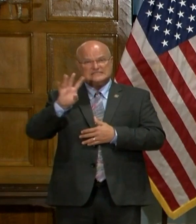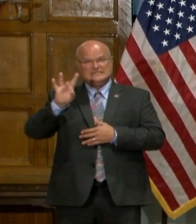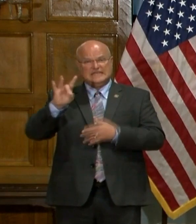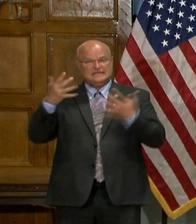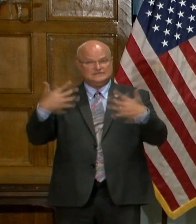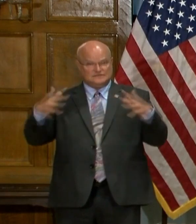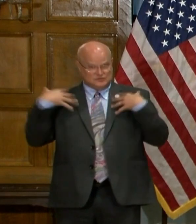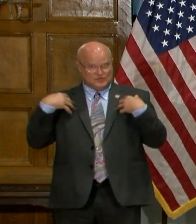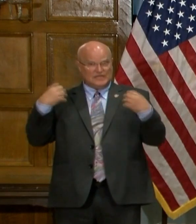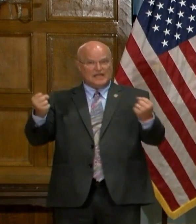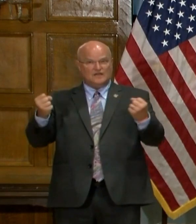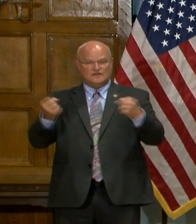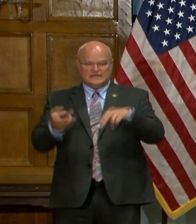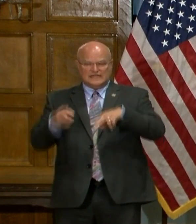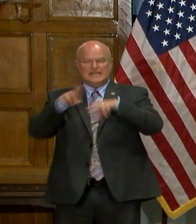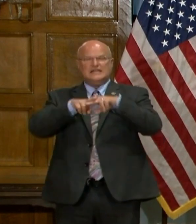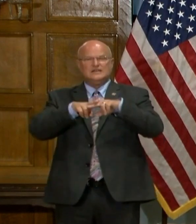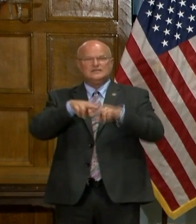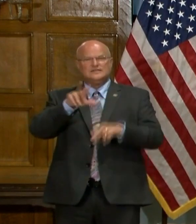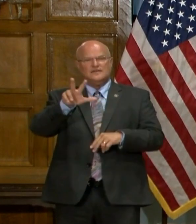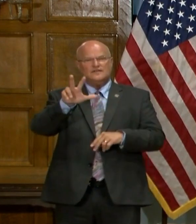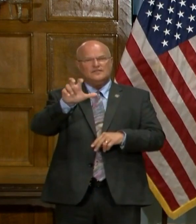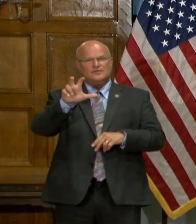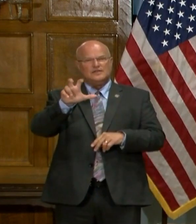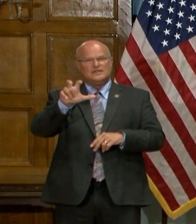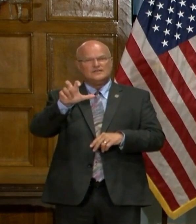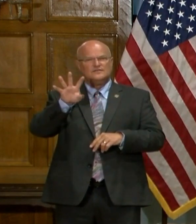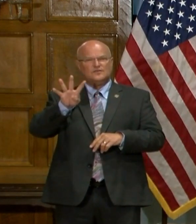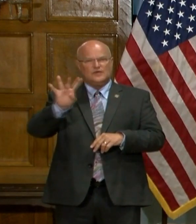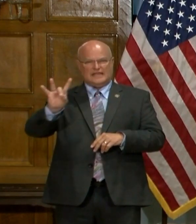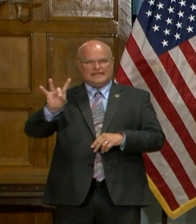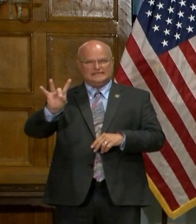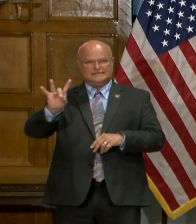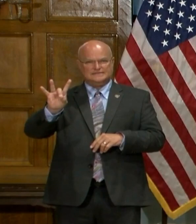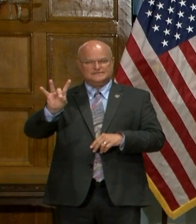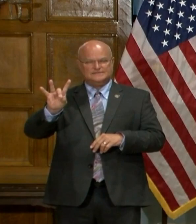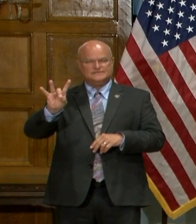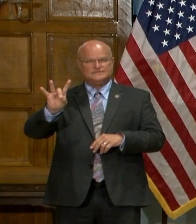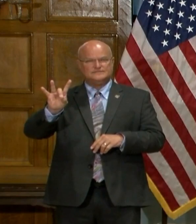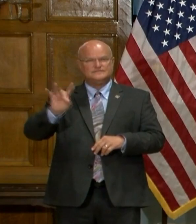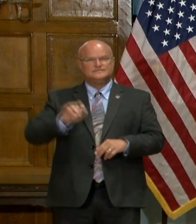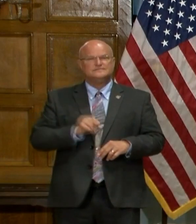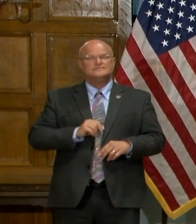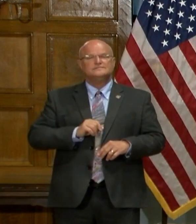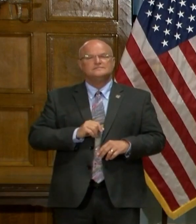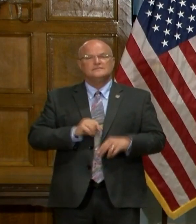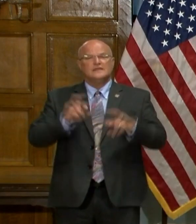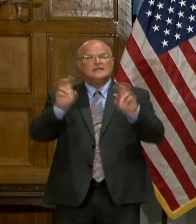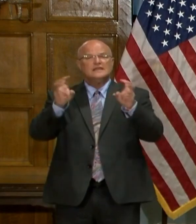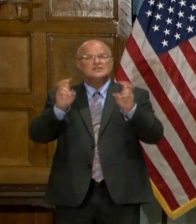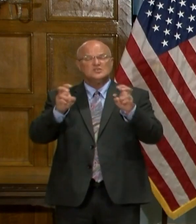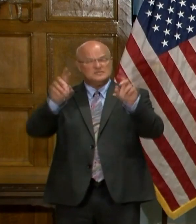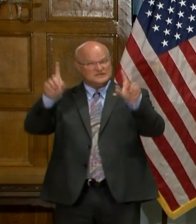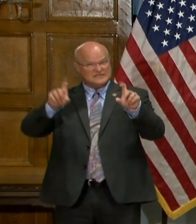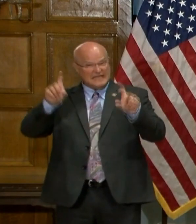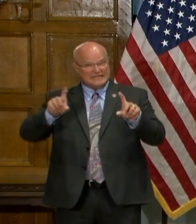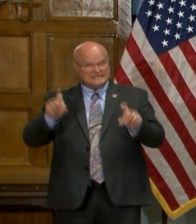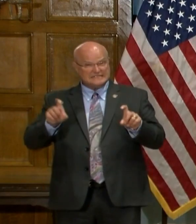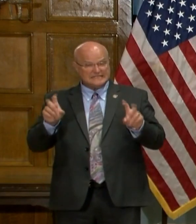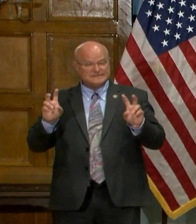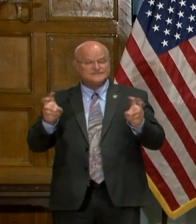11,568 who have recovered. That's an increase of 348 from yesterday. In terms of